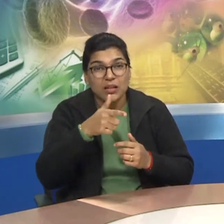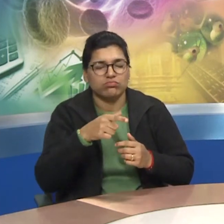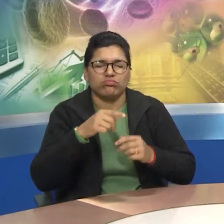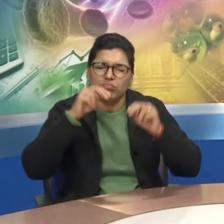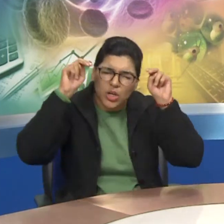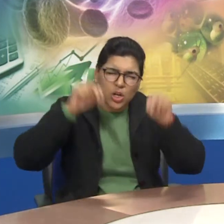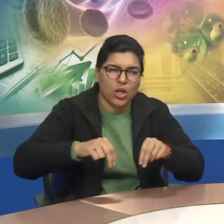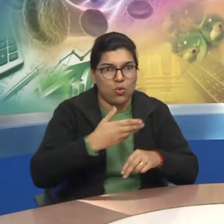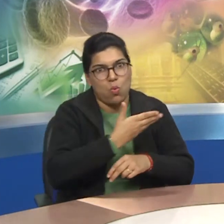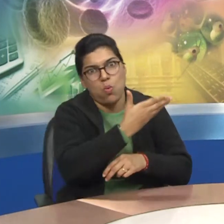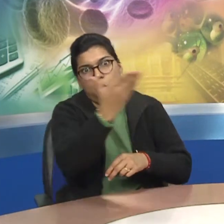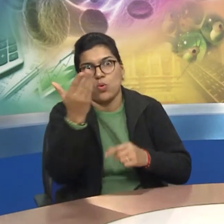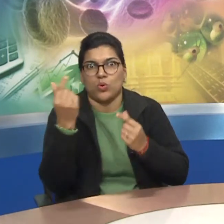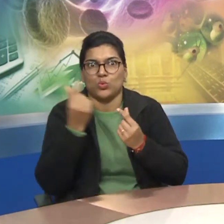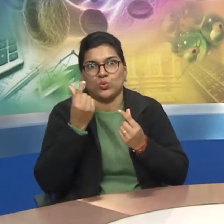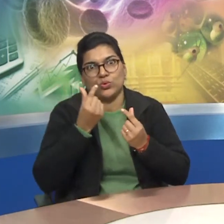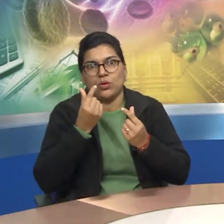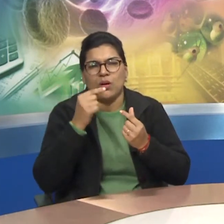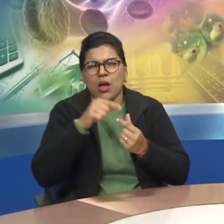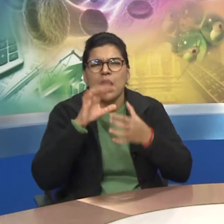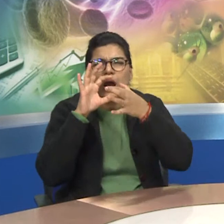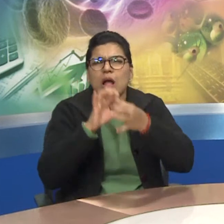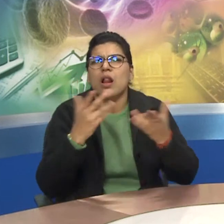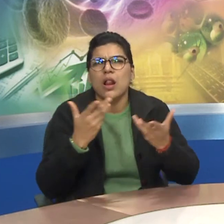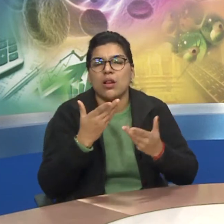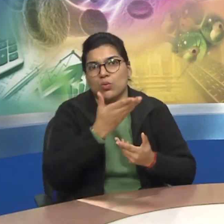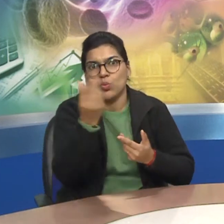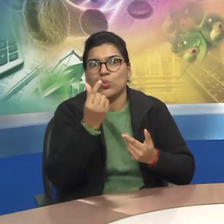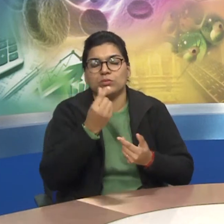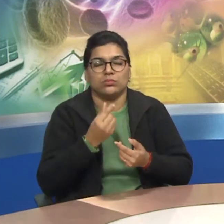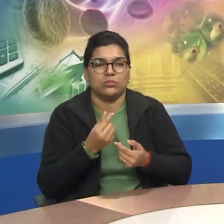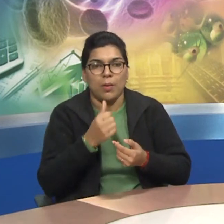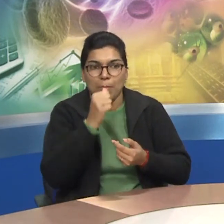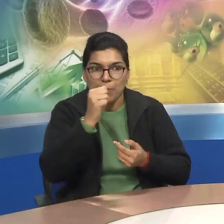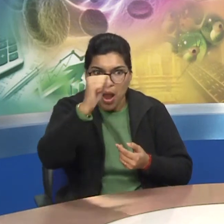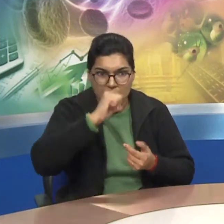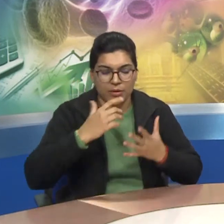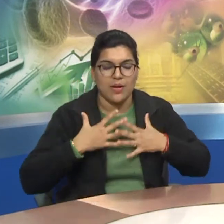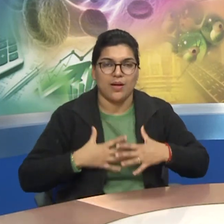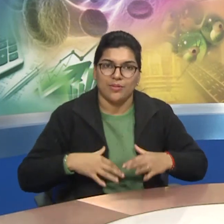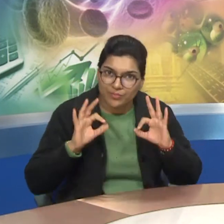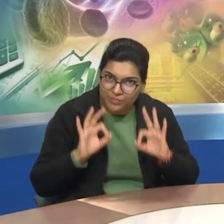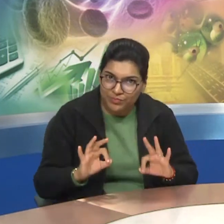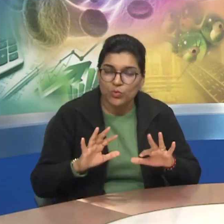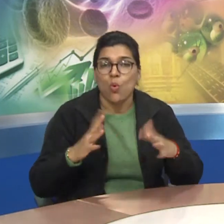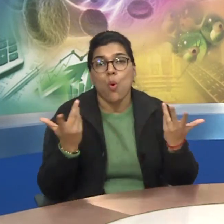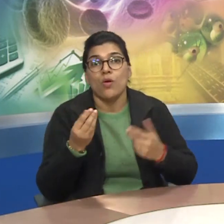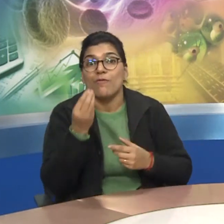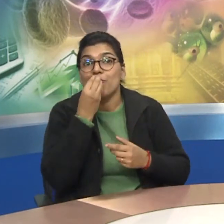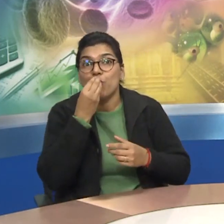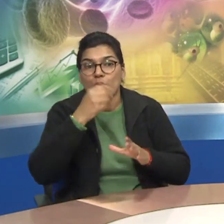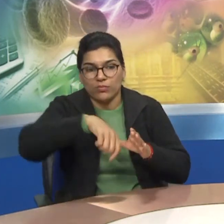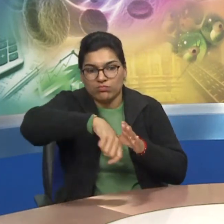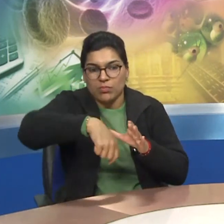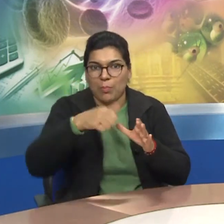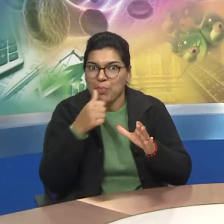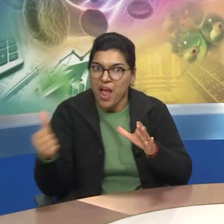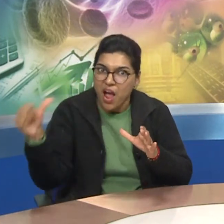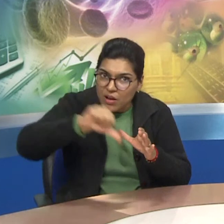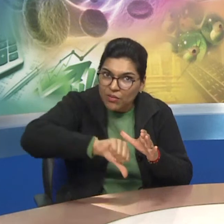is celebrated on 22nd March. We all know that water is a basic requirement for all